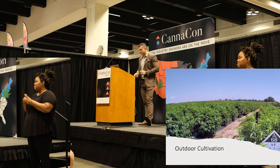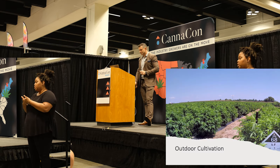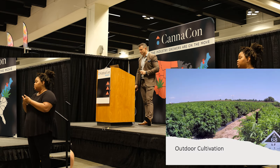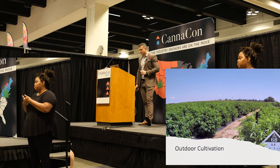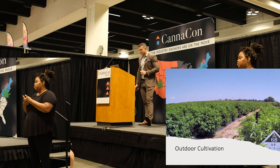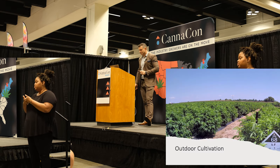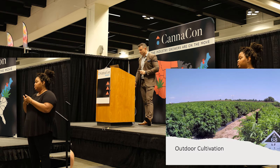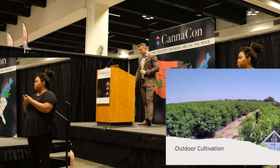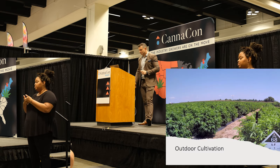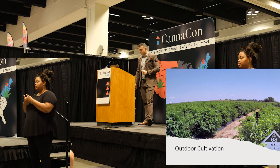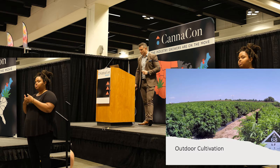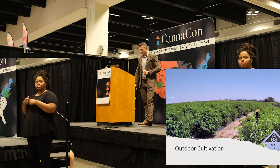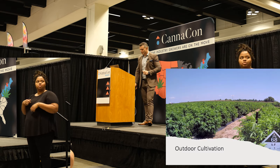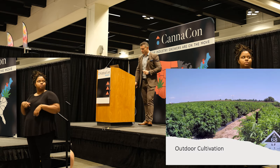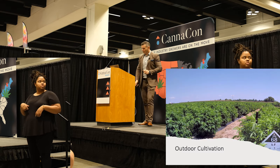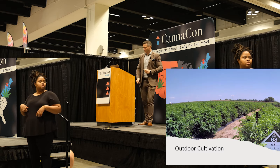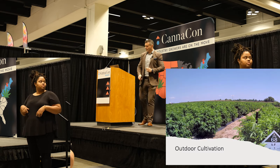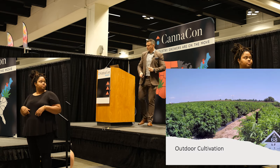challenge.